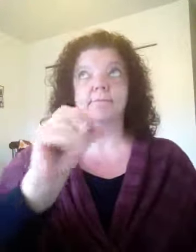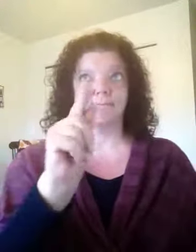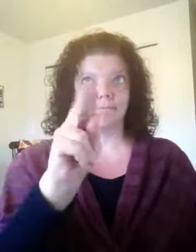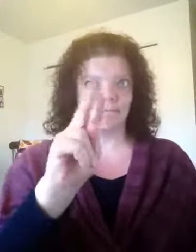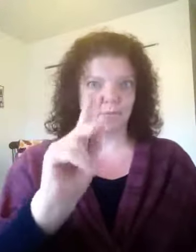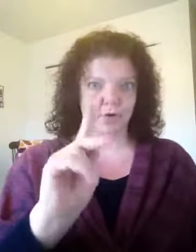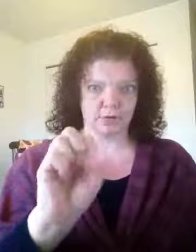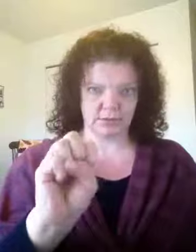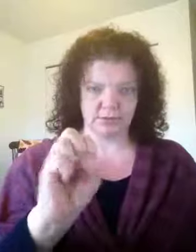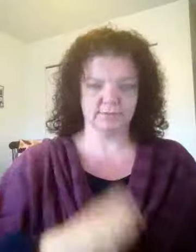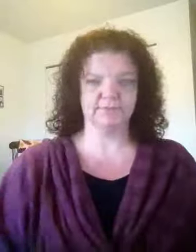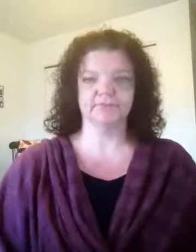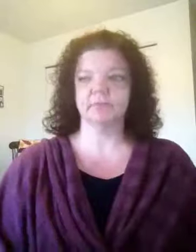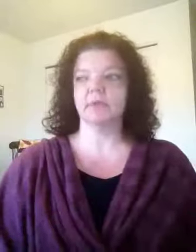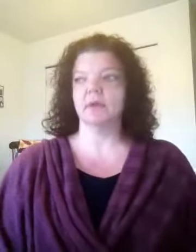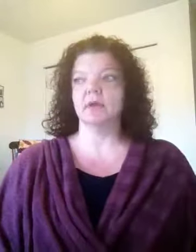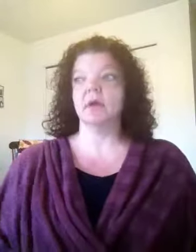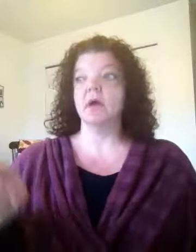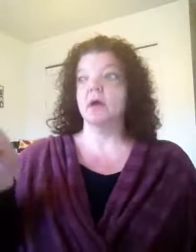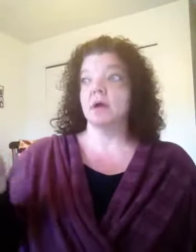Dallas. 5,